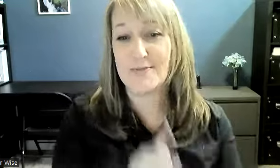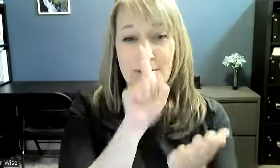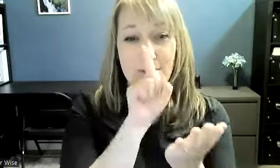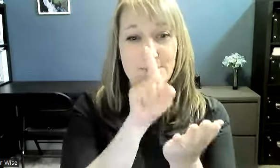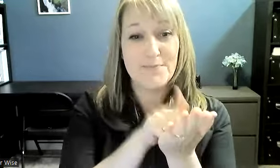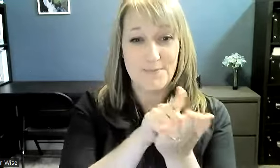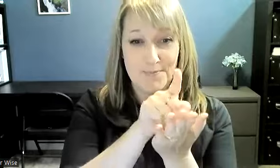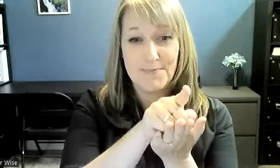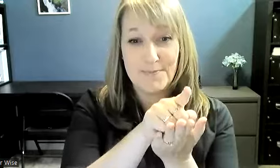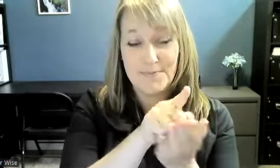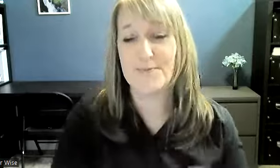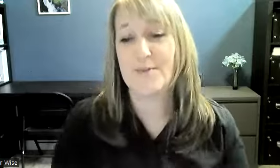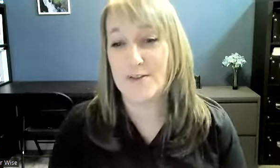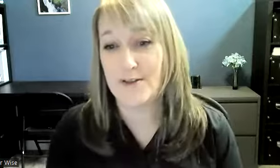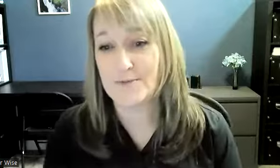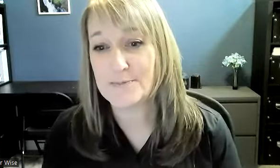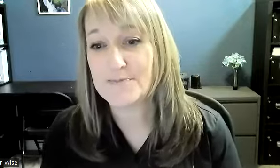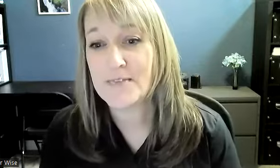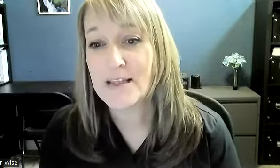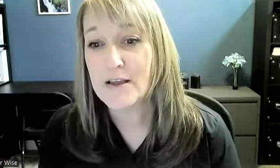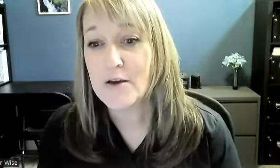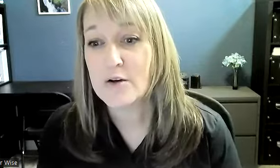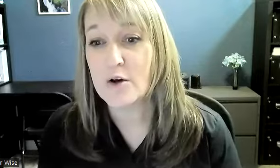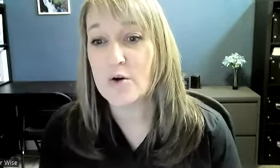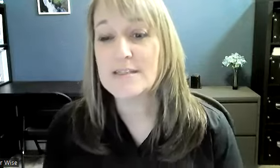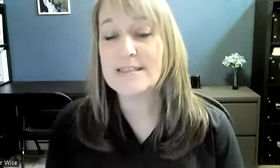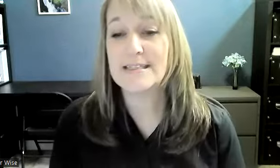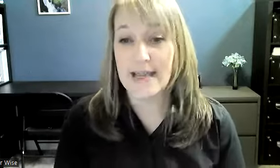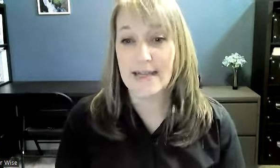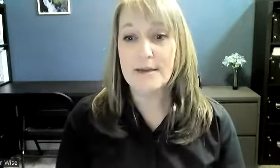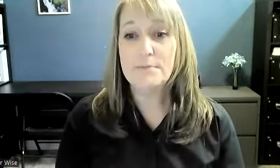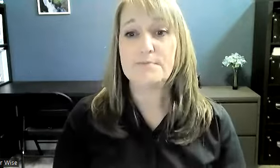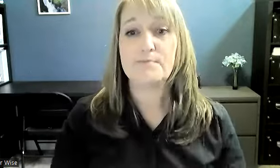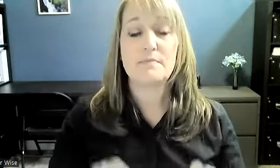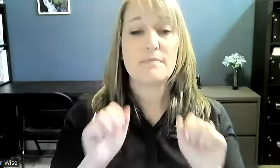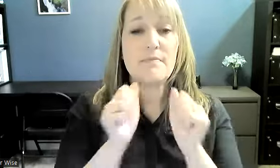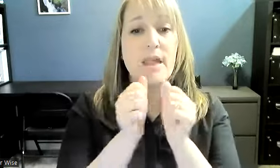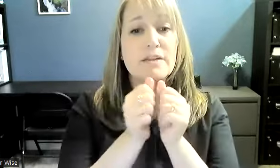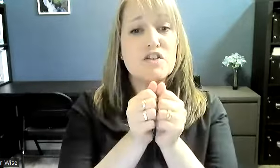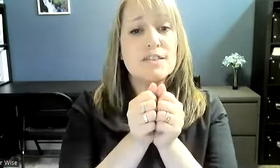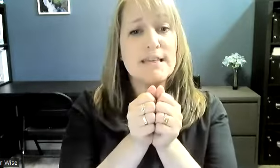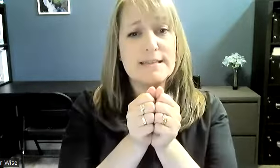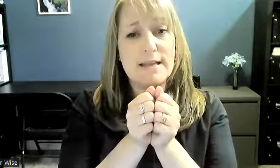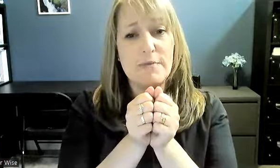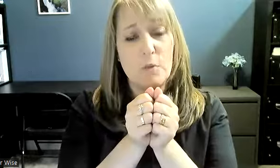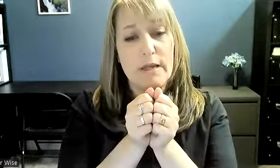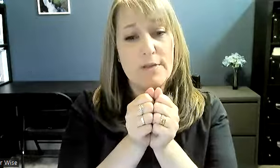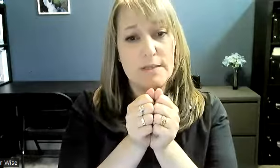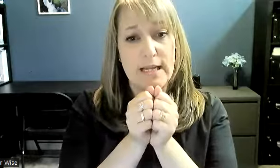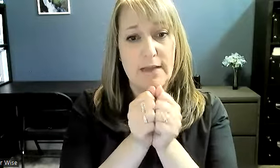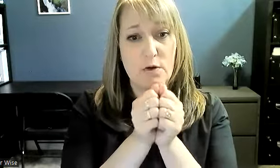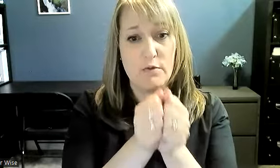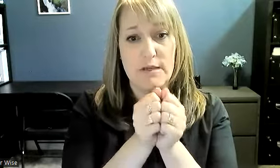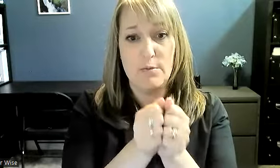so fall in love. Go steady. It's just like the sign for with or together, only you bounce